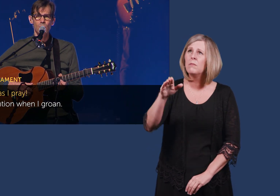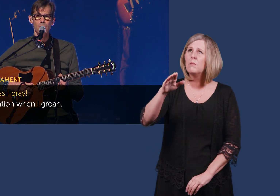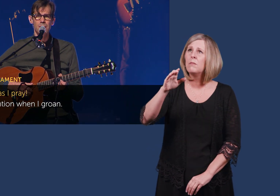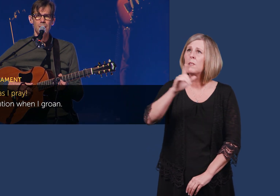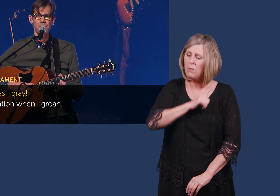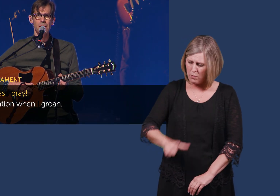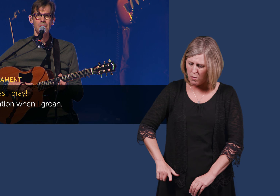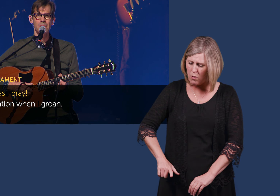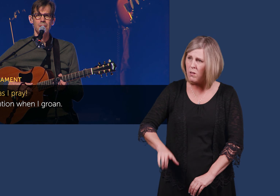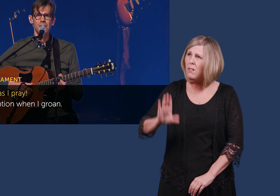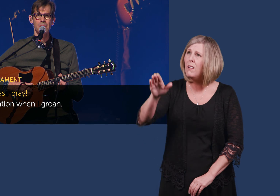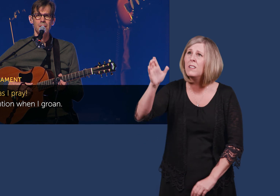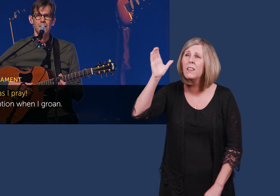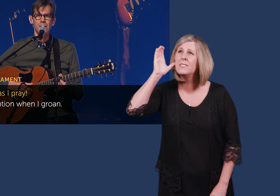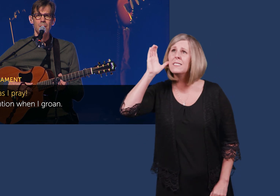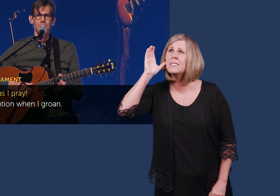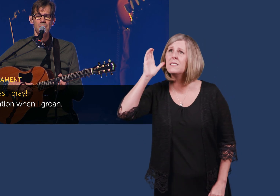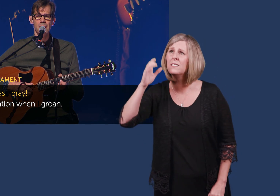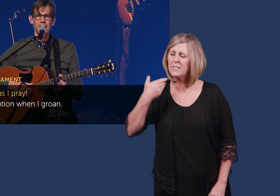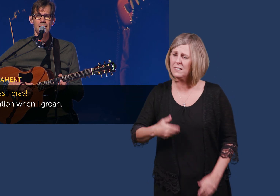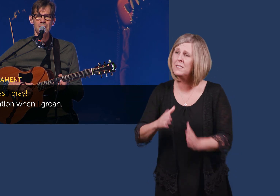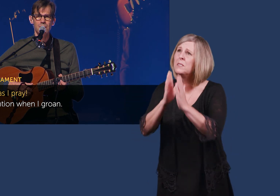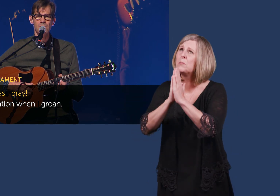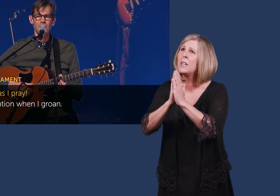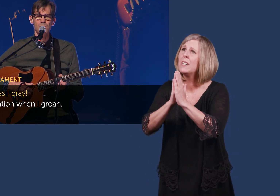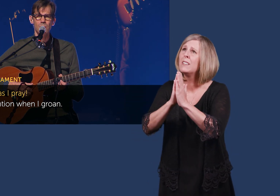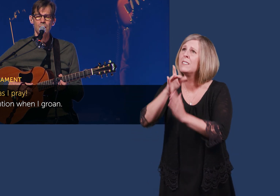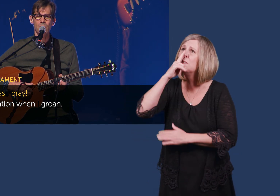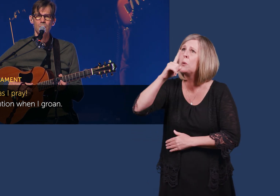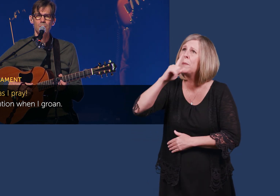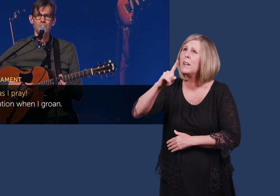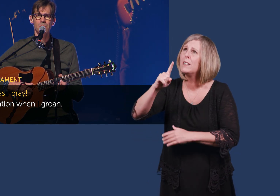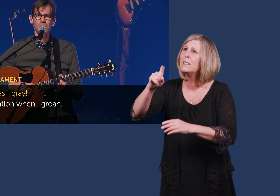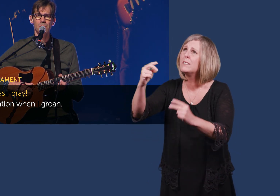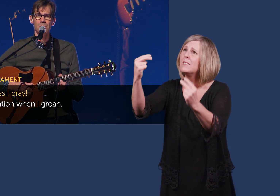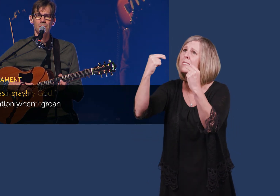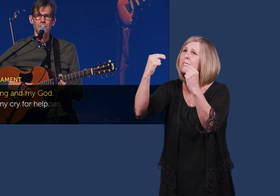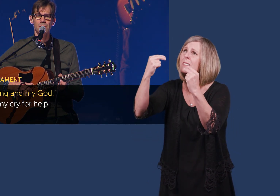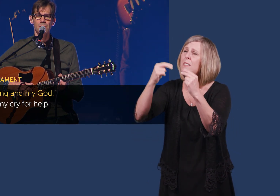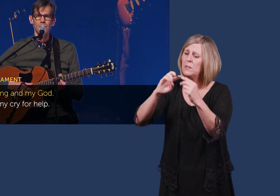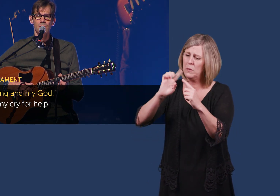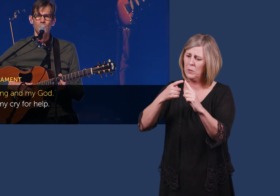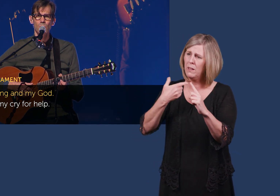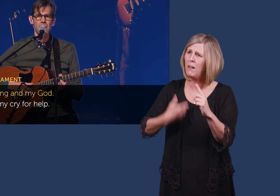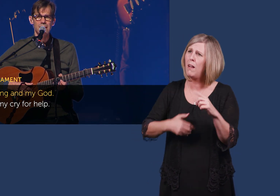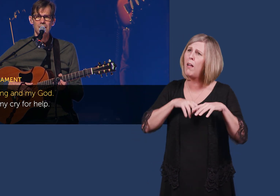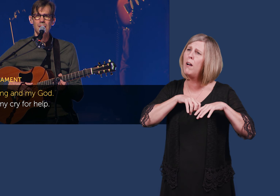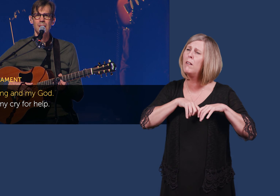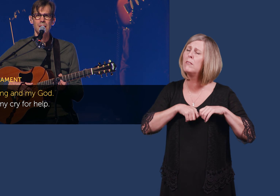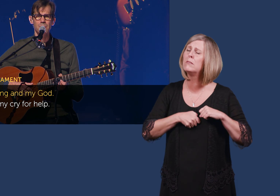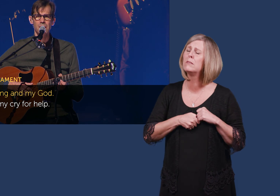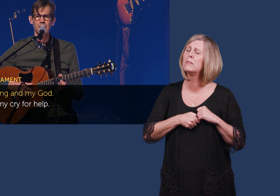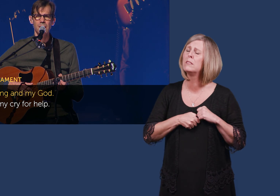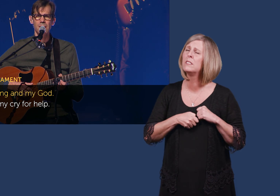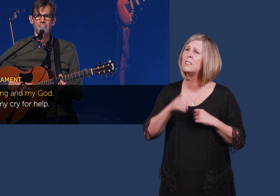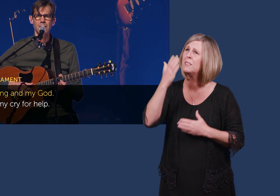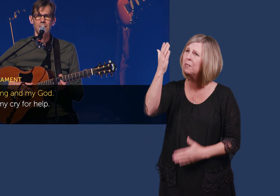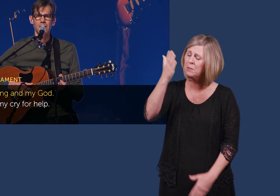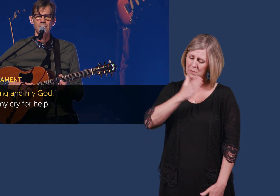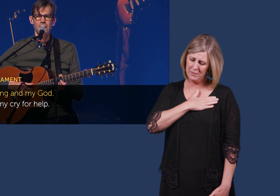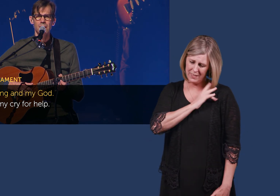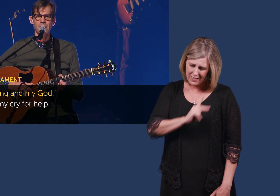Listen, Lord, as I pray. Pay attention when I groan. You are my King and my